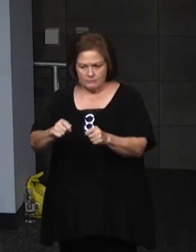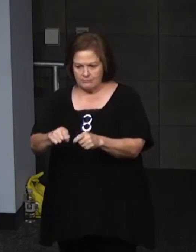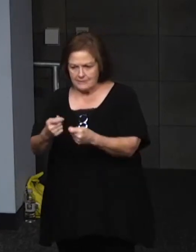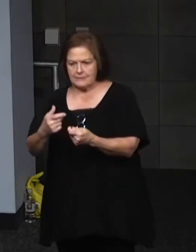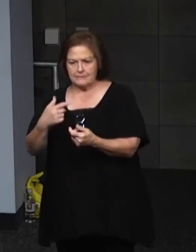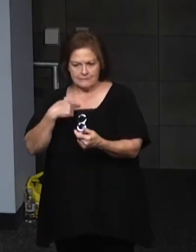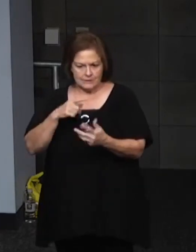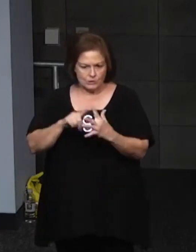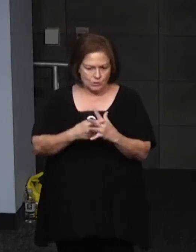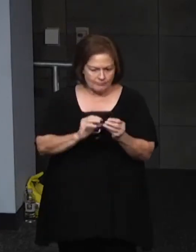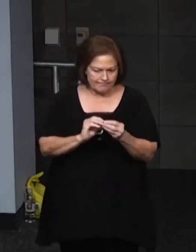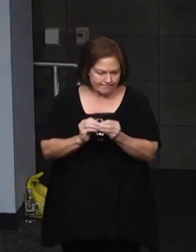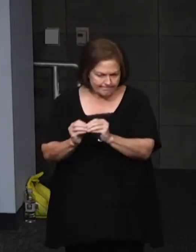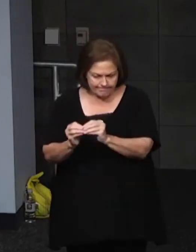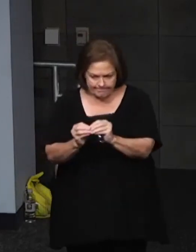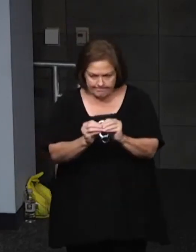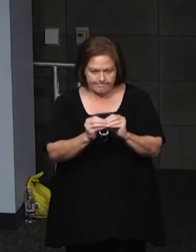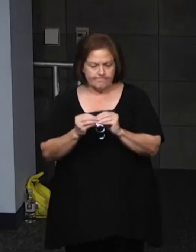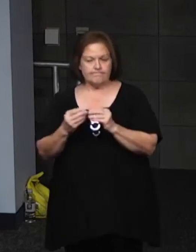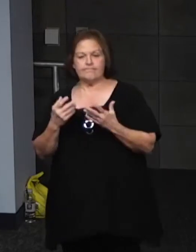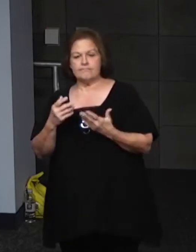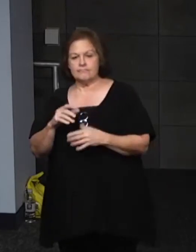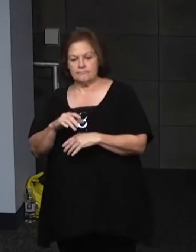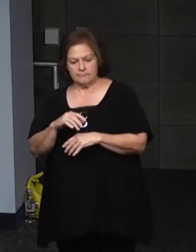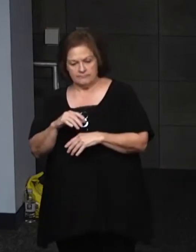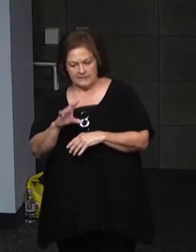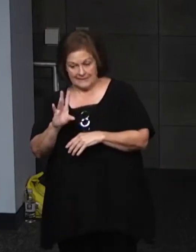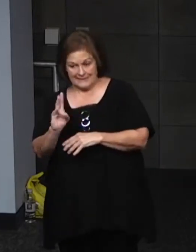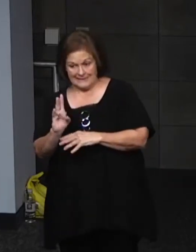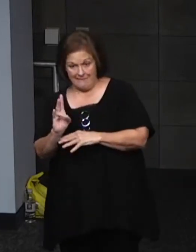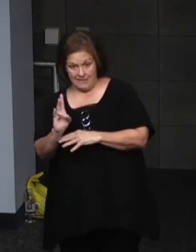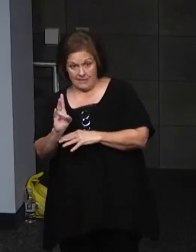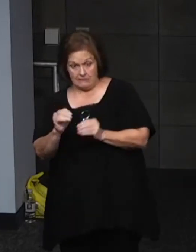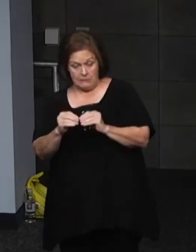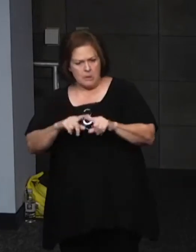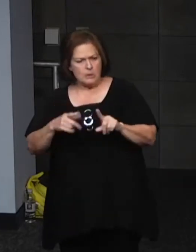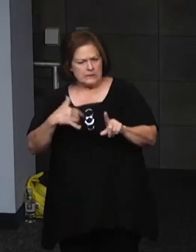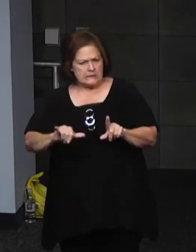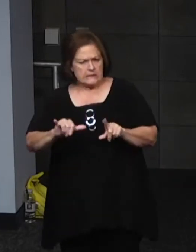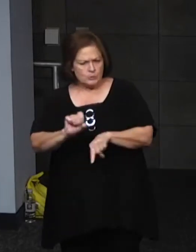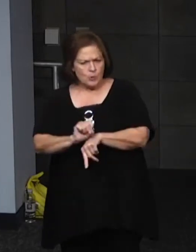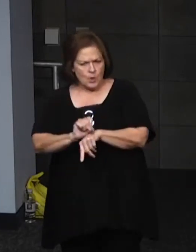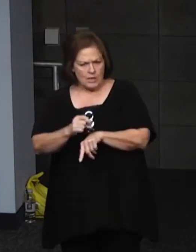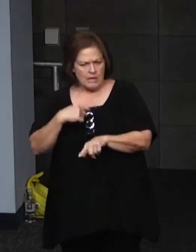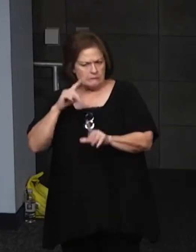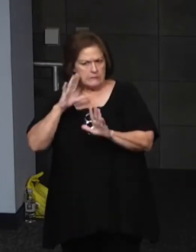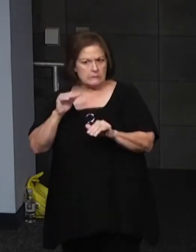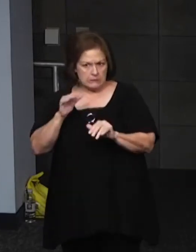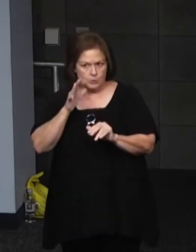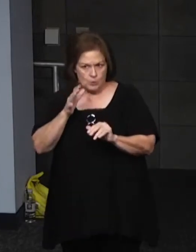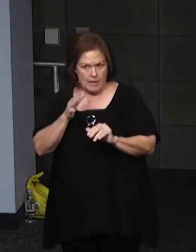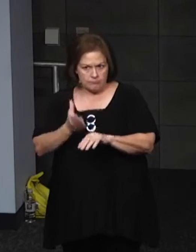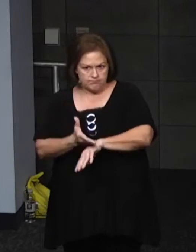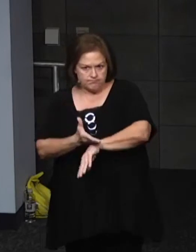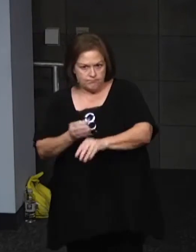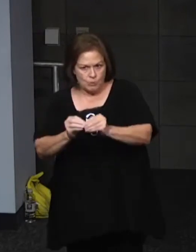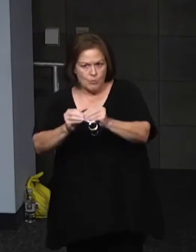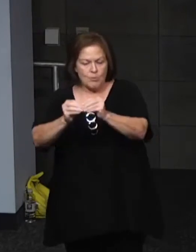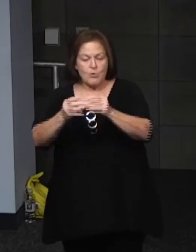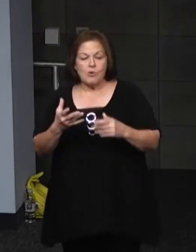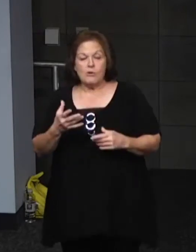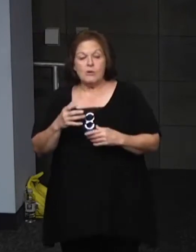restore. Early this afternoon, we had restored 7 of those, and we're still working, so I anticipate that number to go up. However, of course,